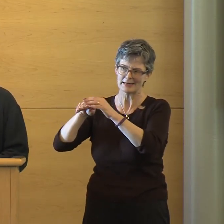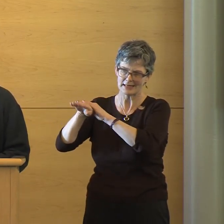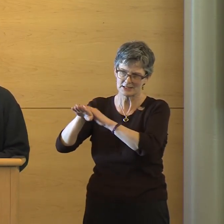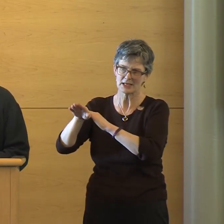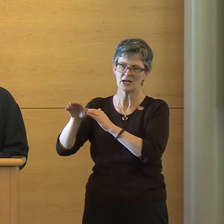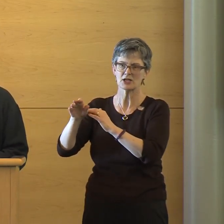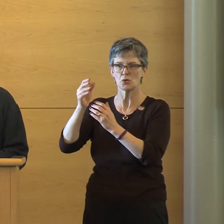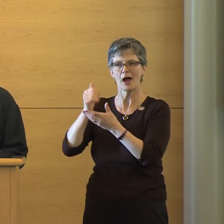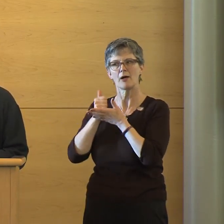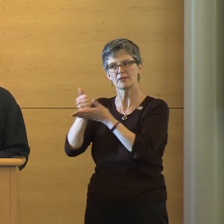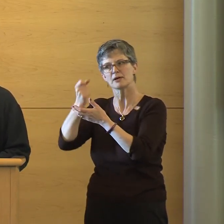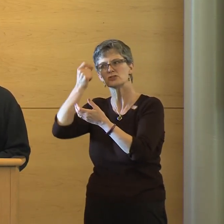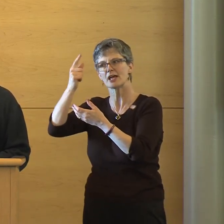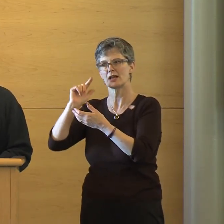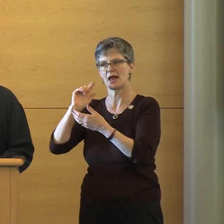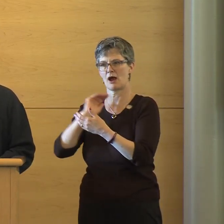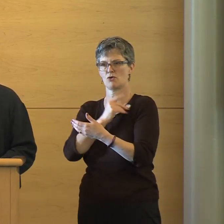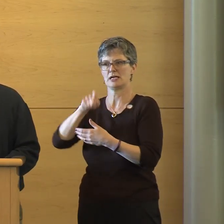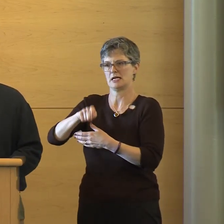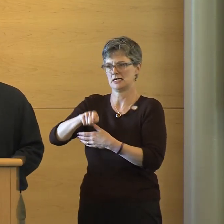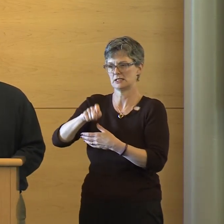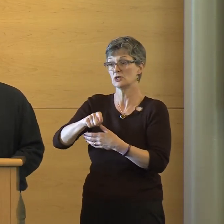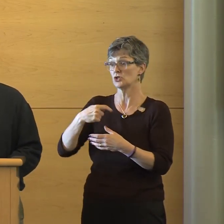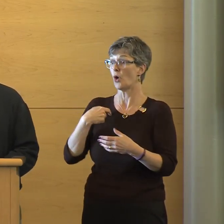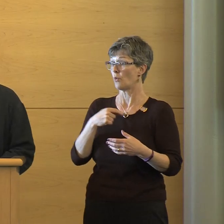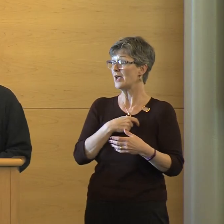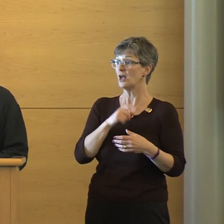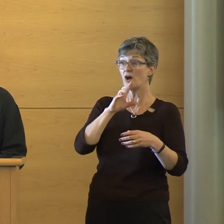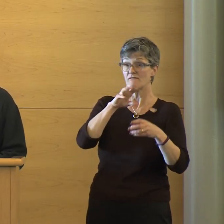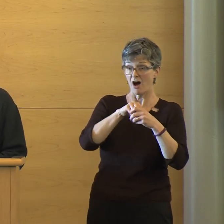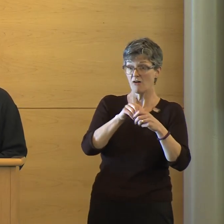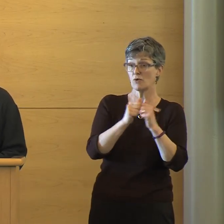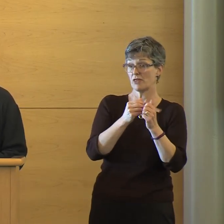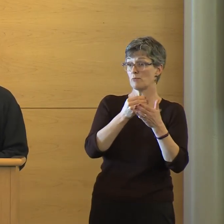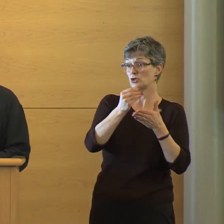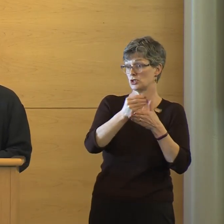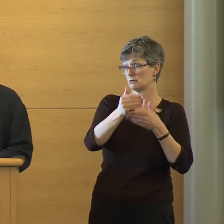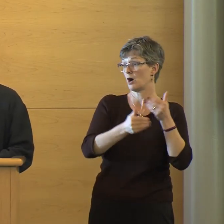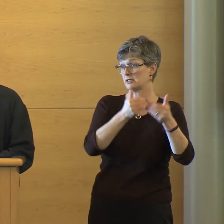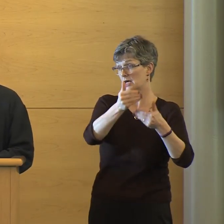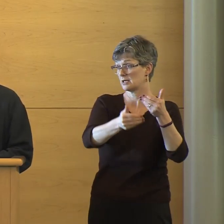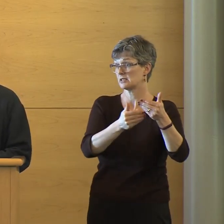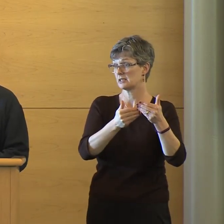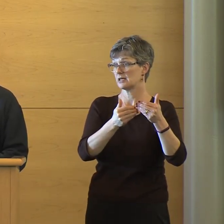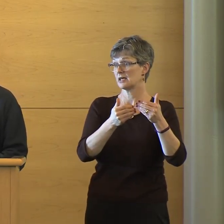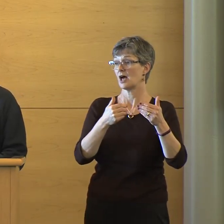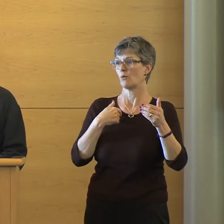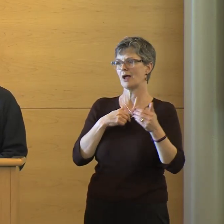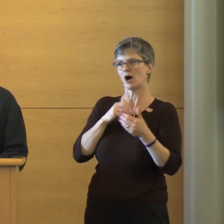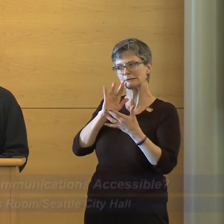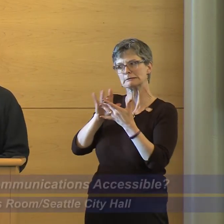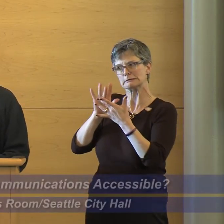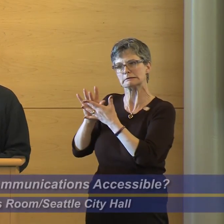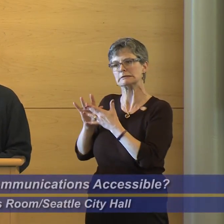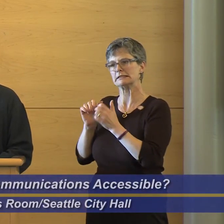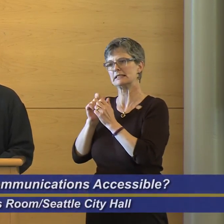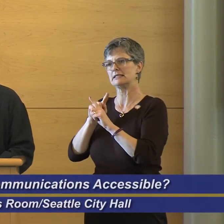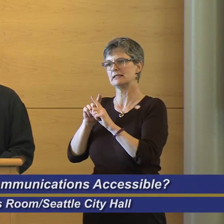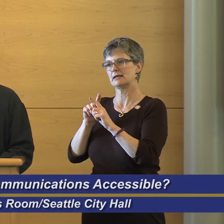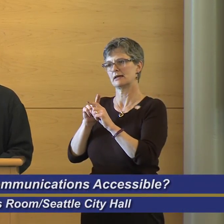if it's not accessible, but it's the front runner, then we want to be able to interact with the vendor and talk to them about